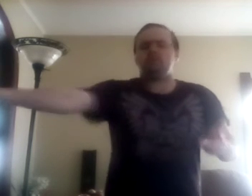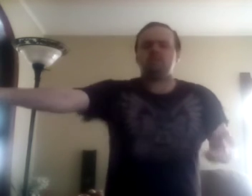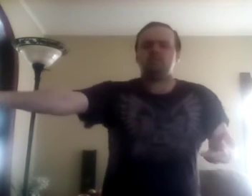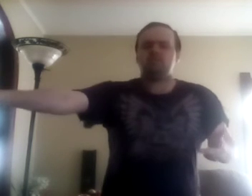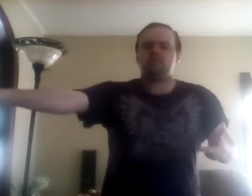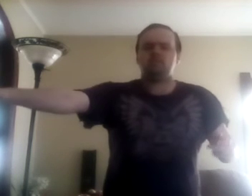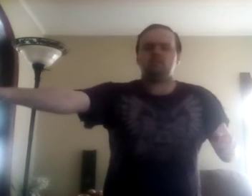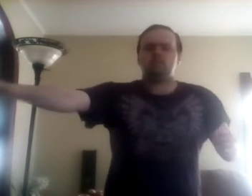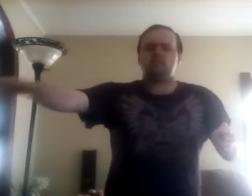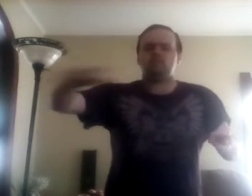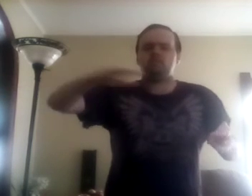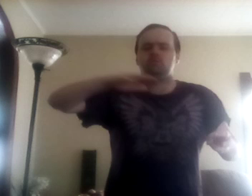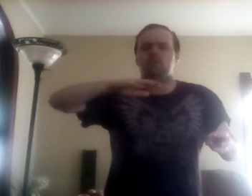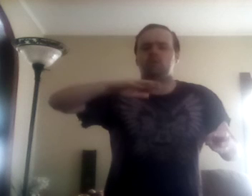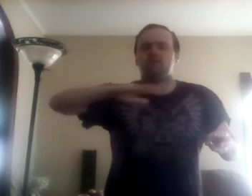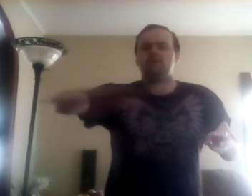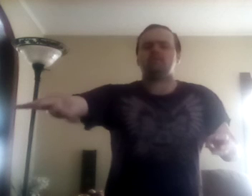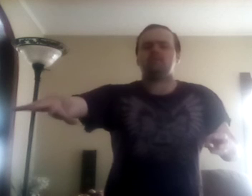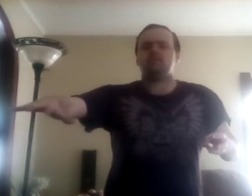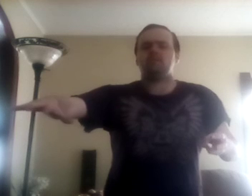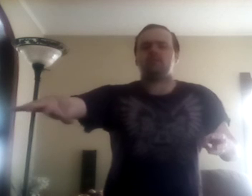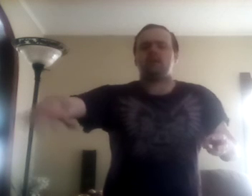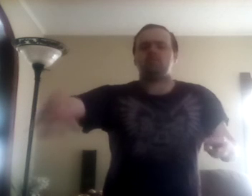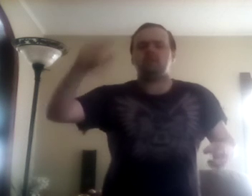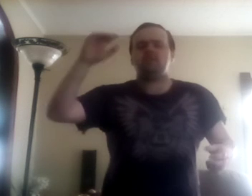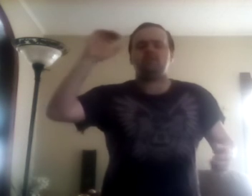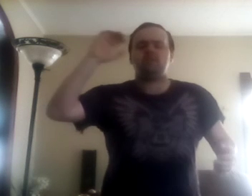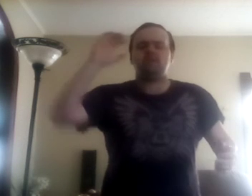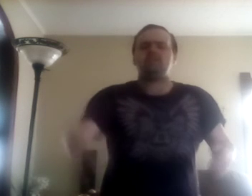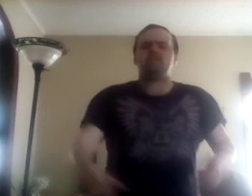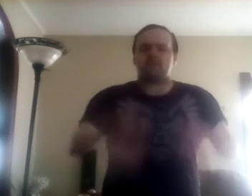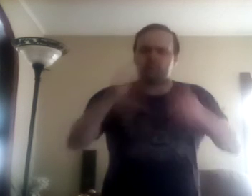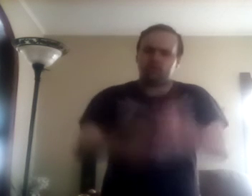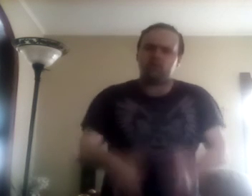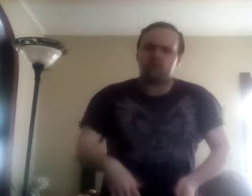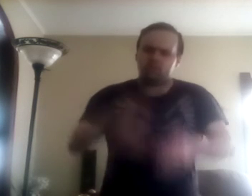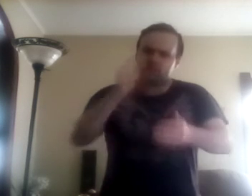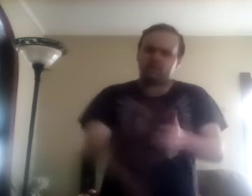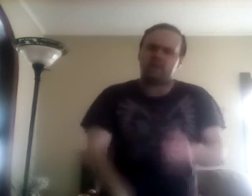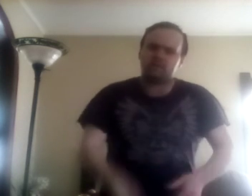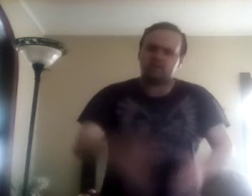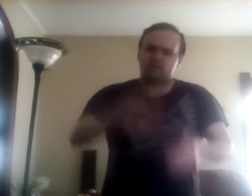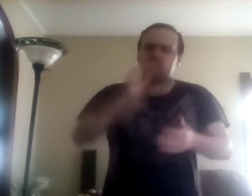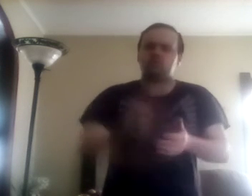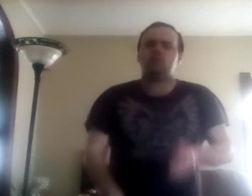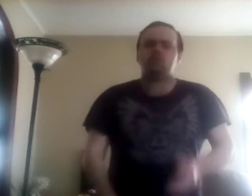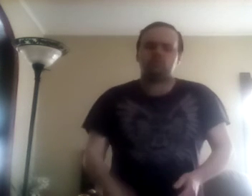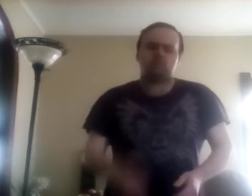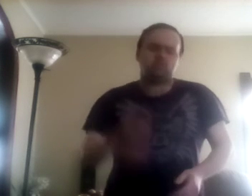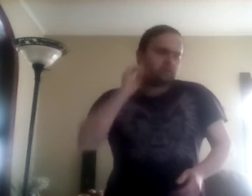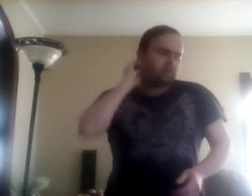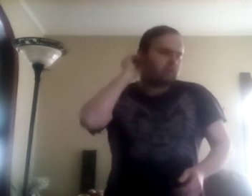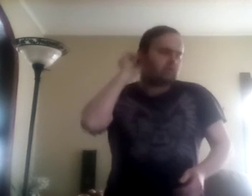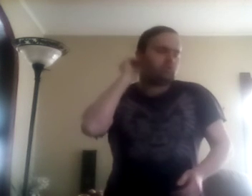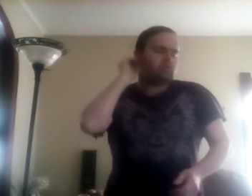TVs, no eating camp. You need eating like phone, tent, coach. The coach you